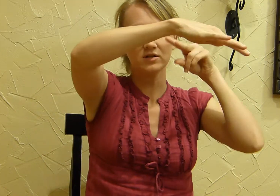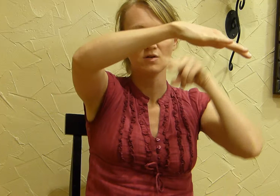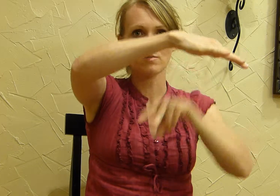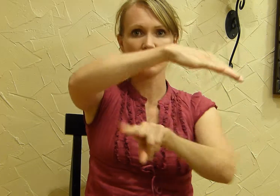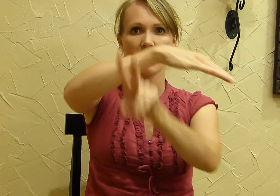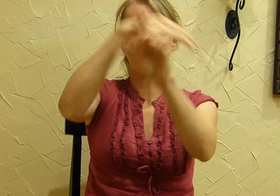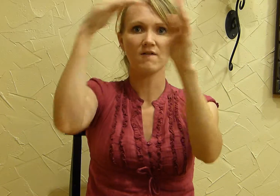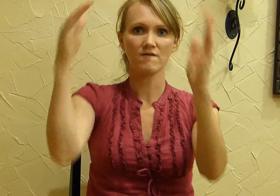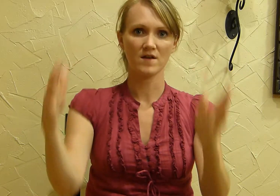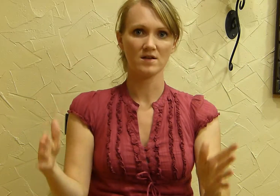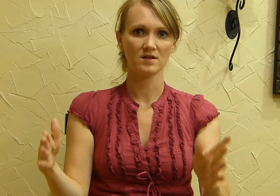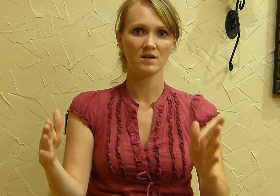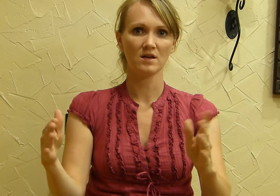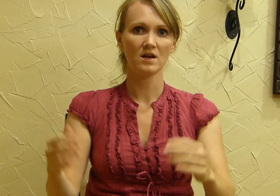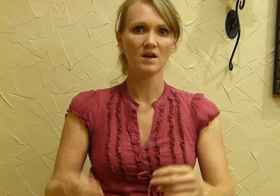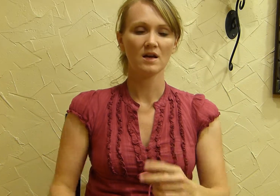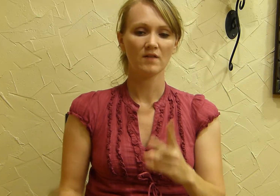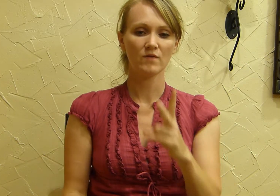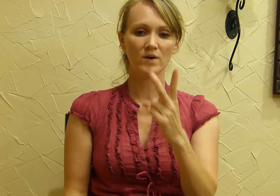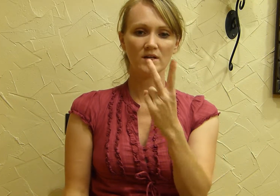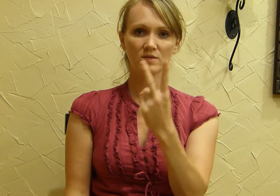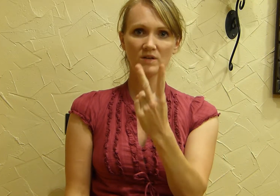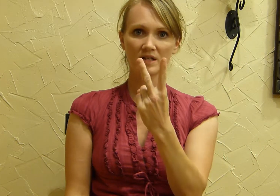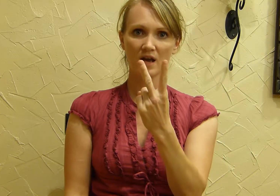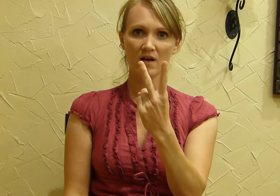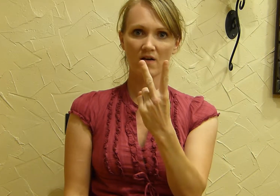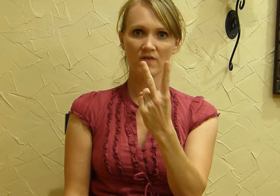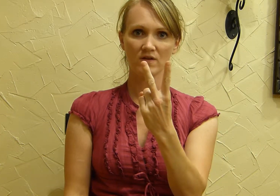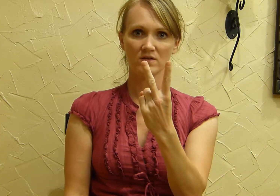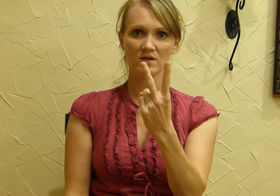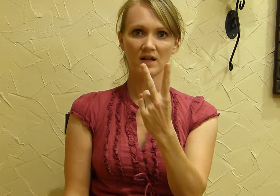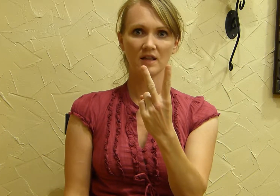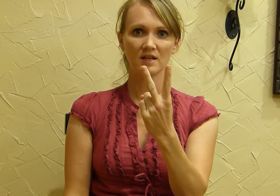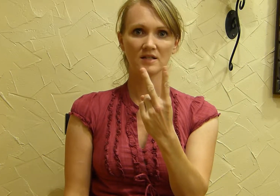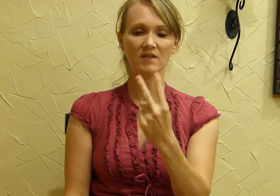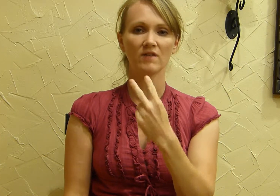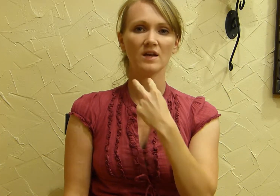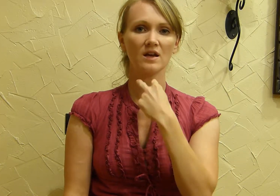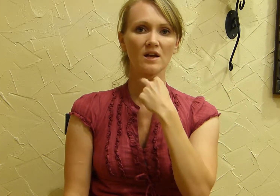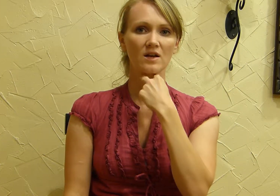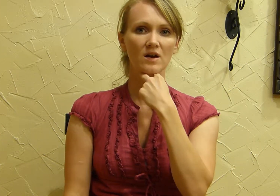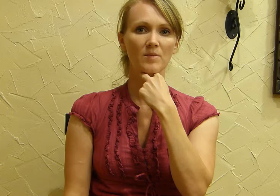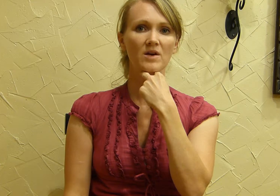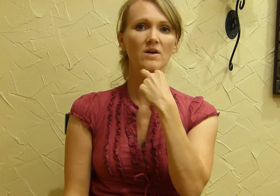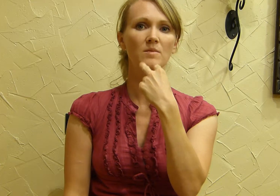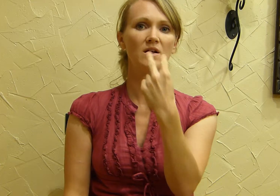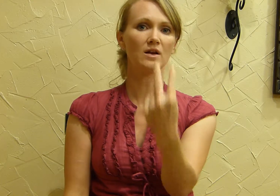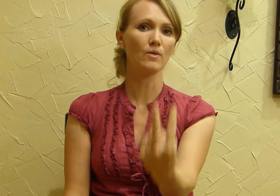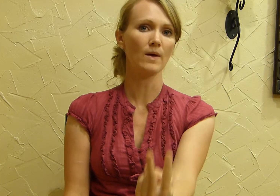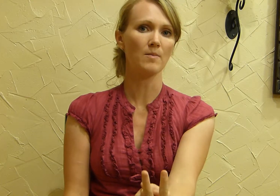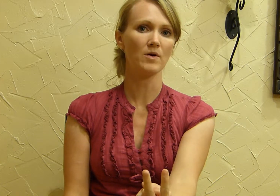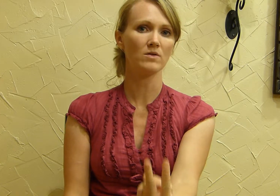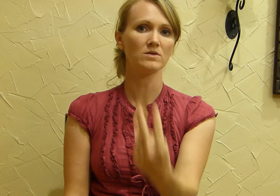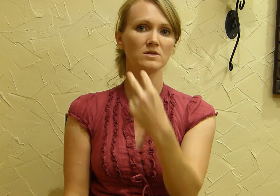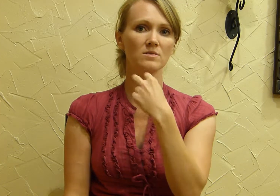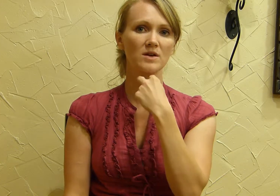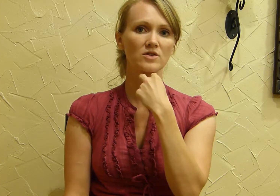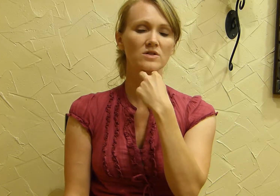So prophet. And voice, once again, our fingers are like this in a V, and come here and make like a rainbow. So make sure to